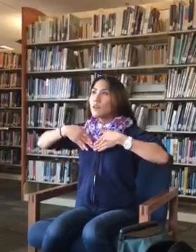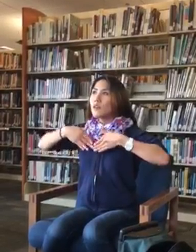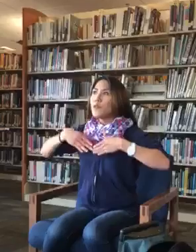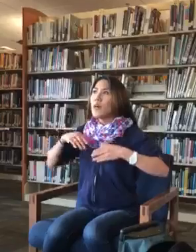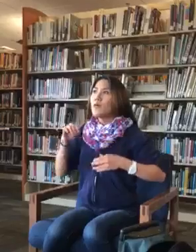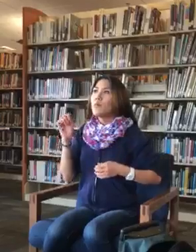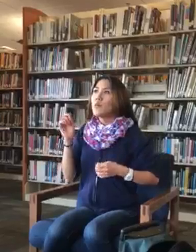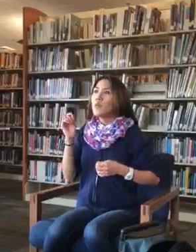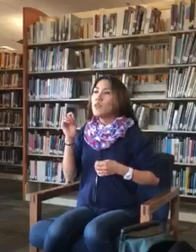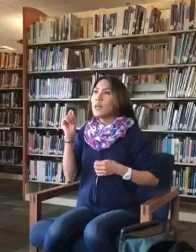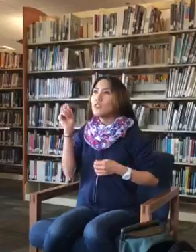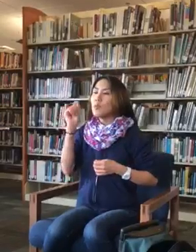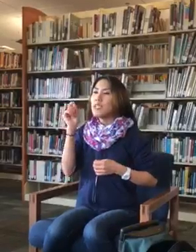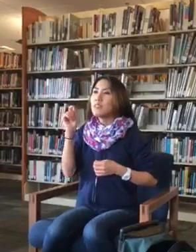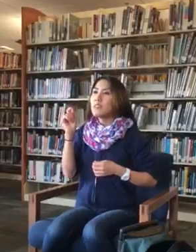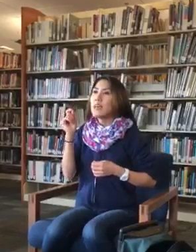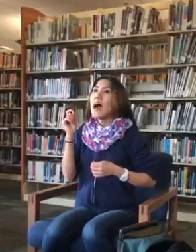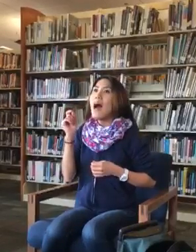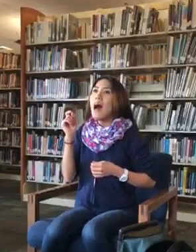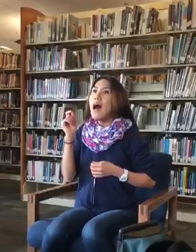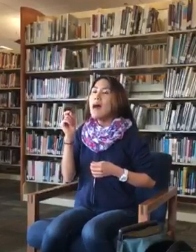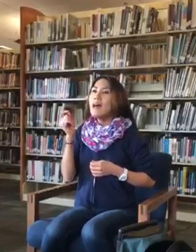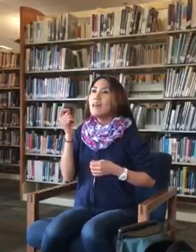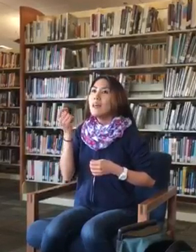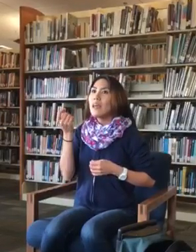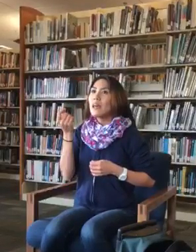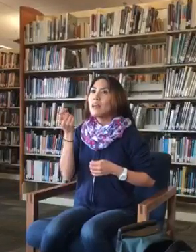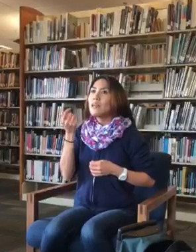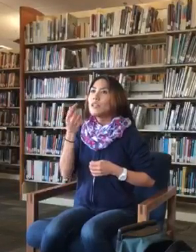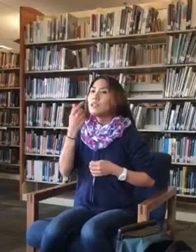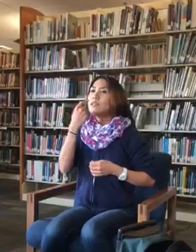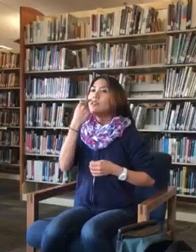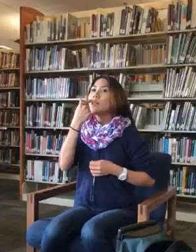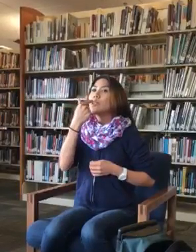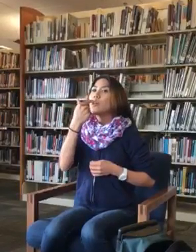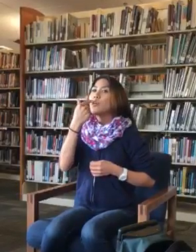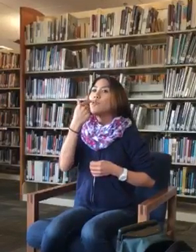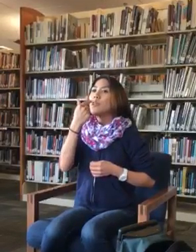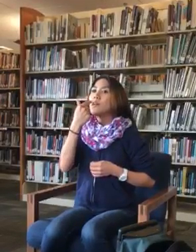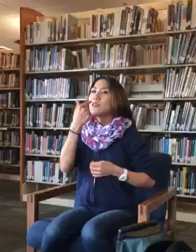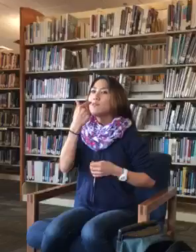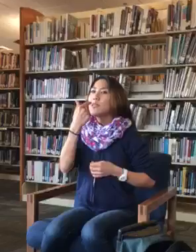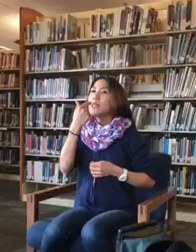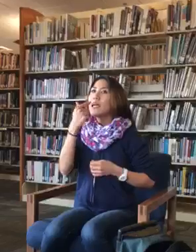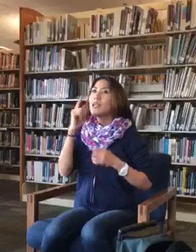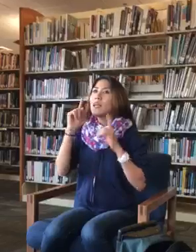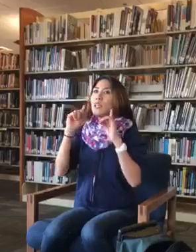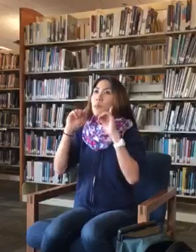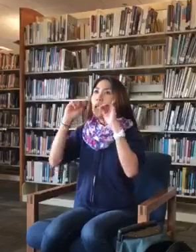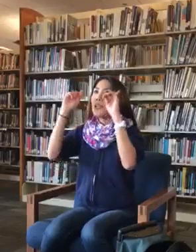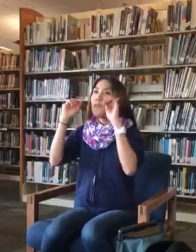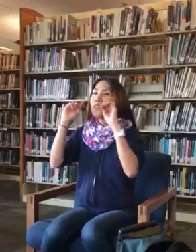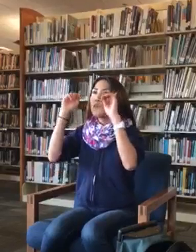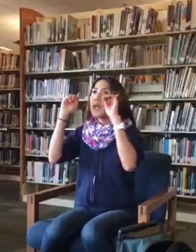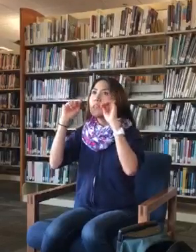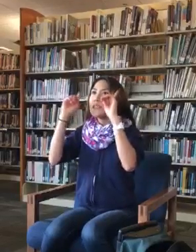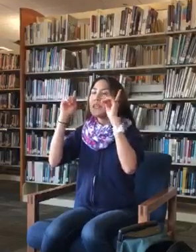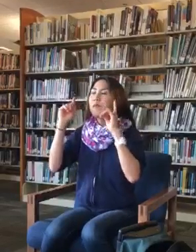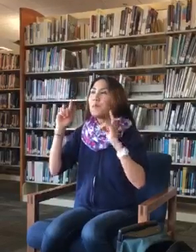nerve, when you ask your patient to say ah, and you could look at their uvula if it's midline, the palate if it's rising.